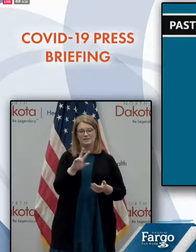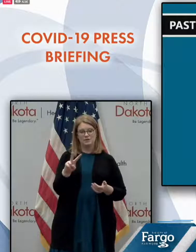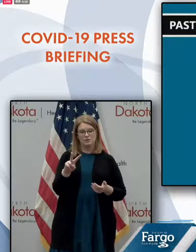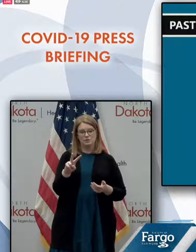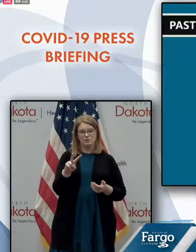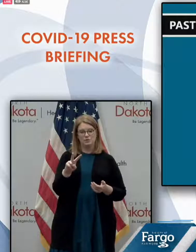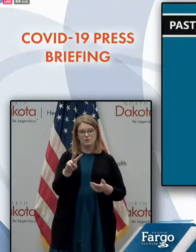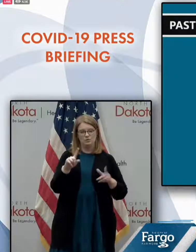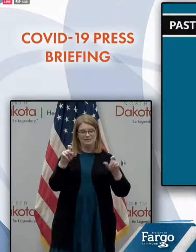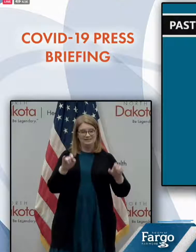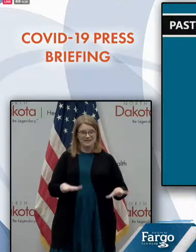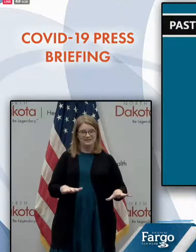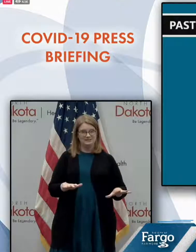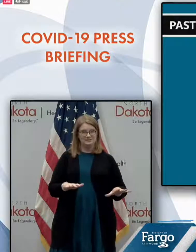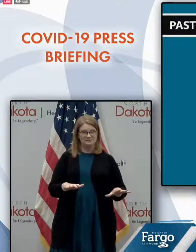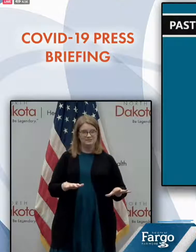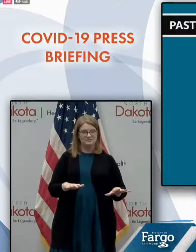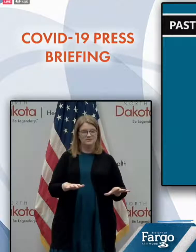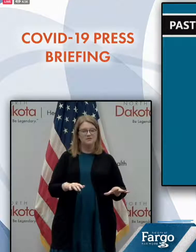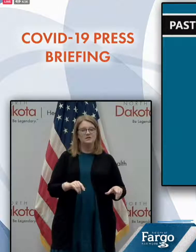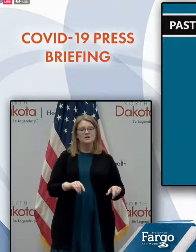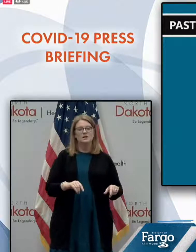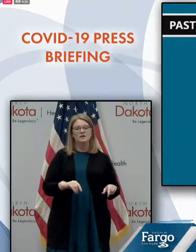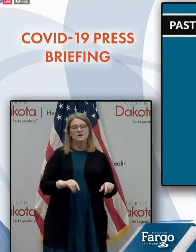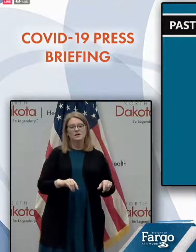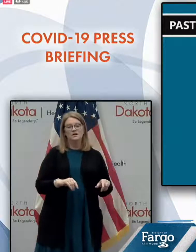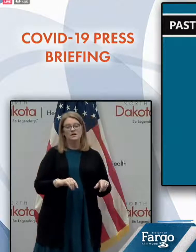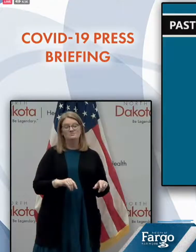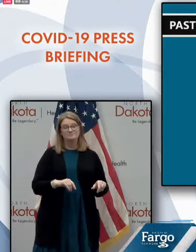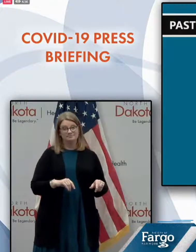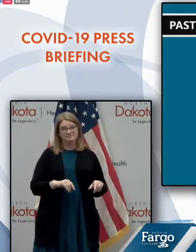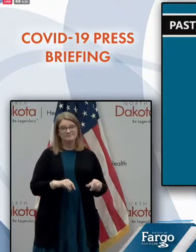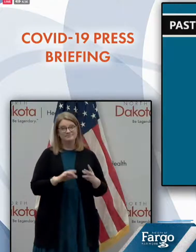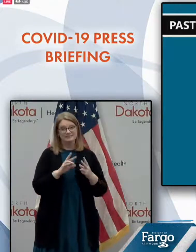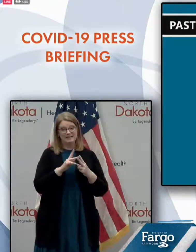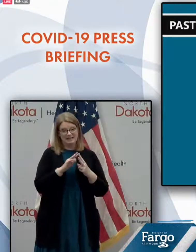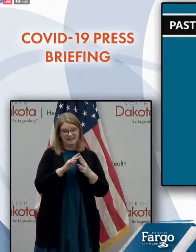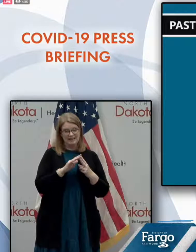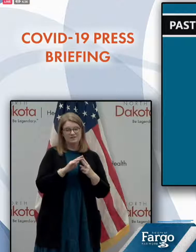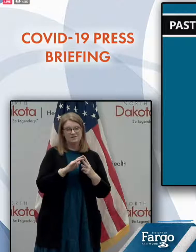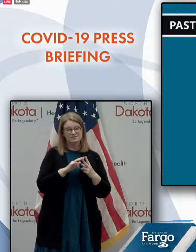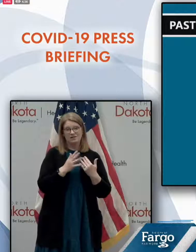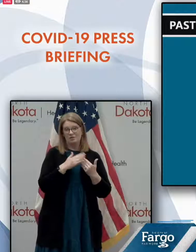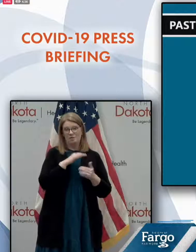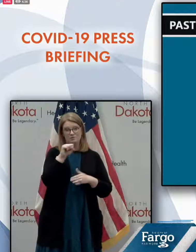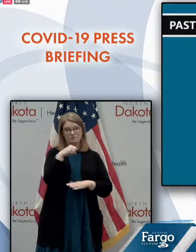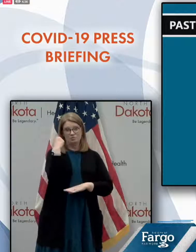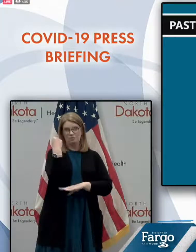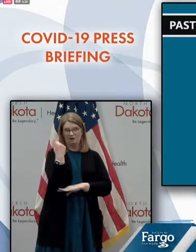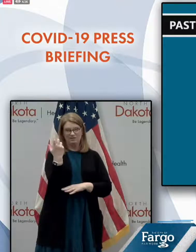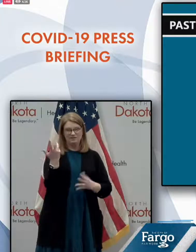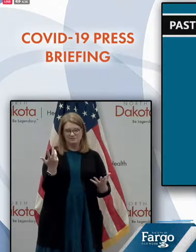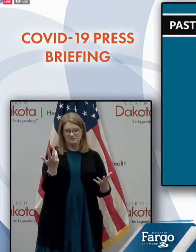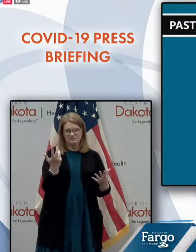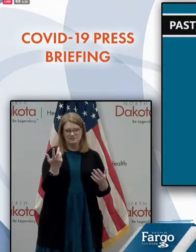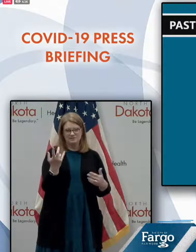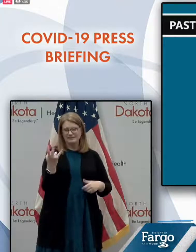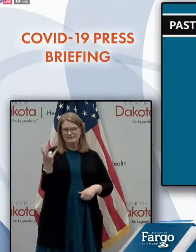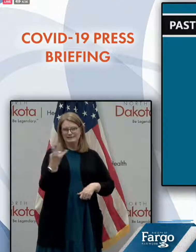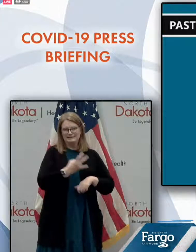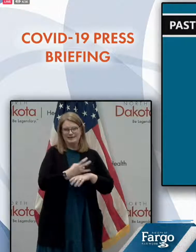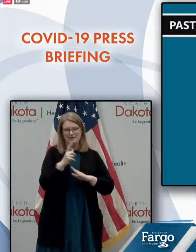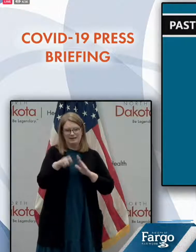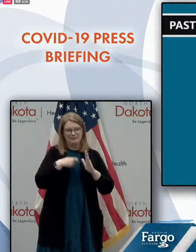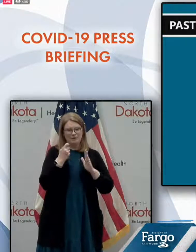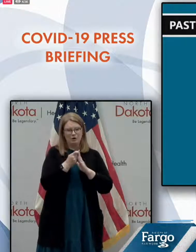3,852 tests that were conducted. And again, these are either are or near records. I mean, most in a 7-day period since we've